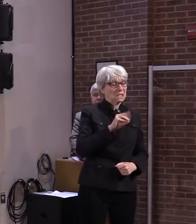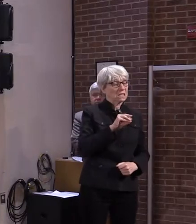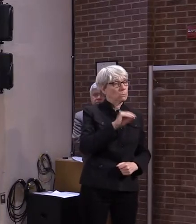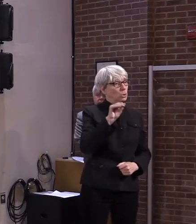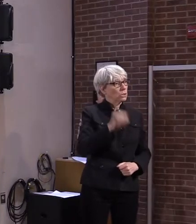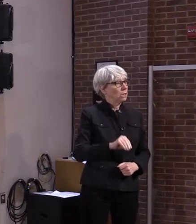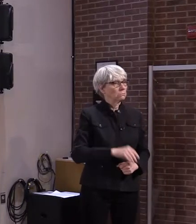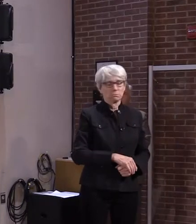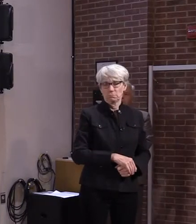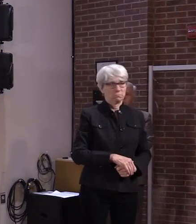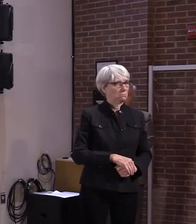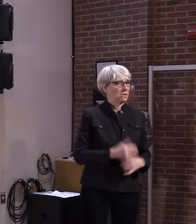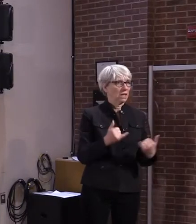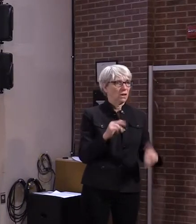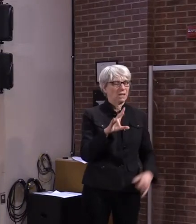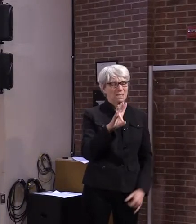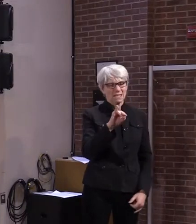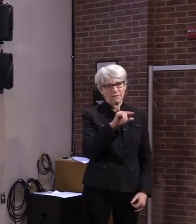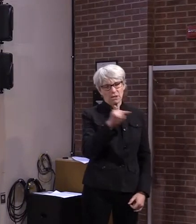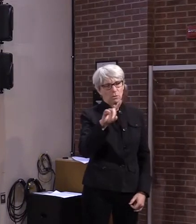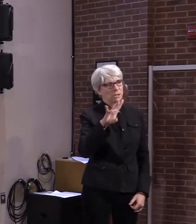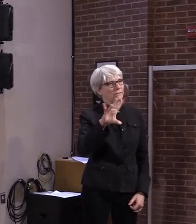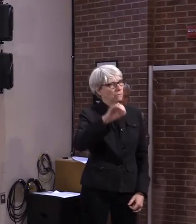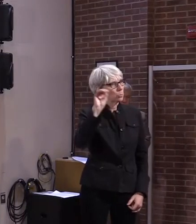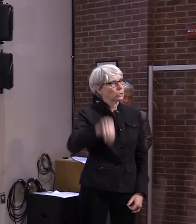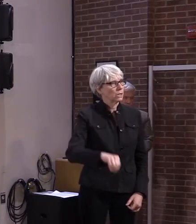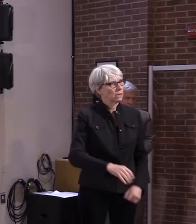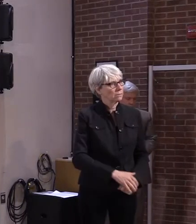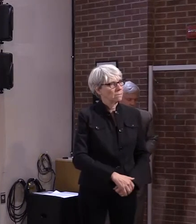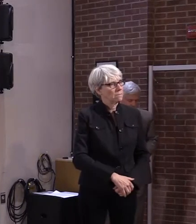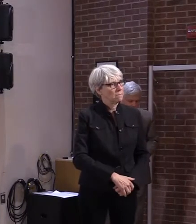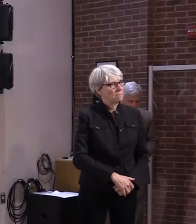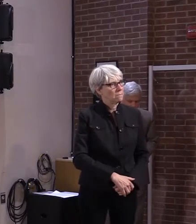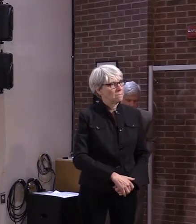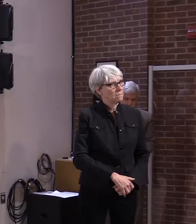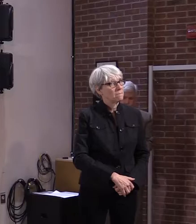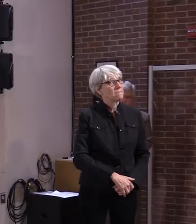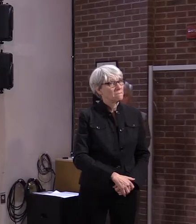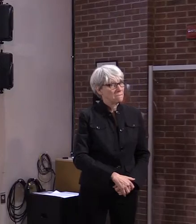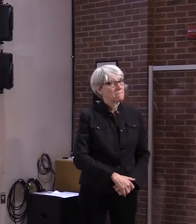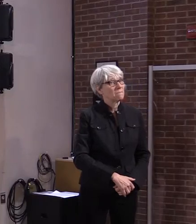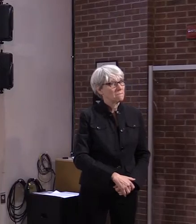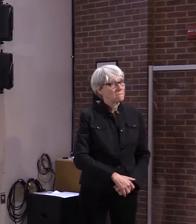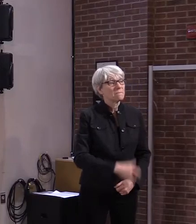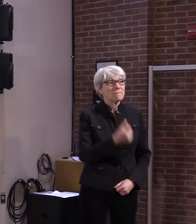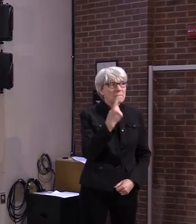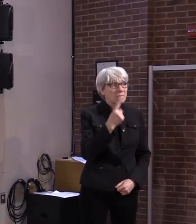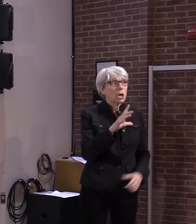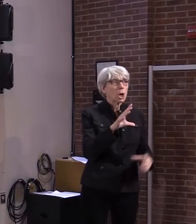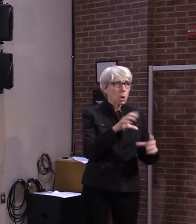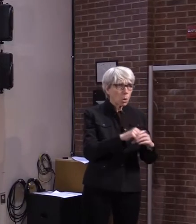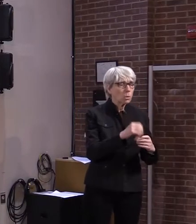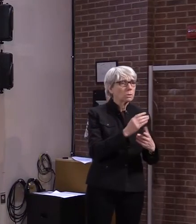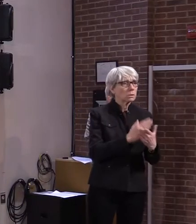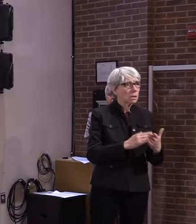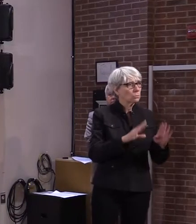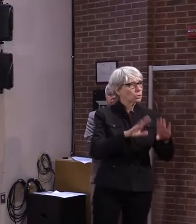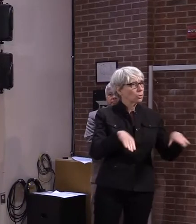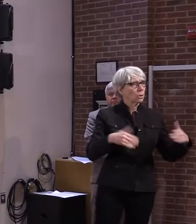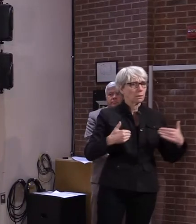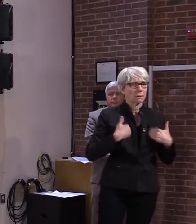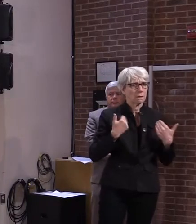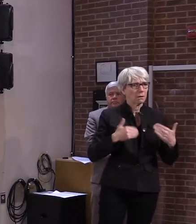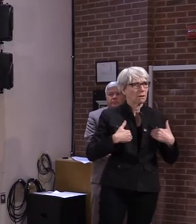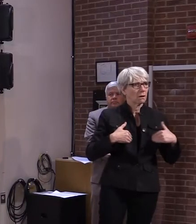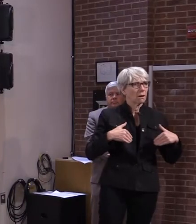range to 70 to 75%. This figure includes children under 12 who can't yet be